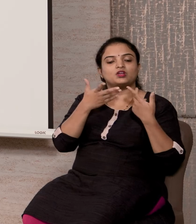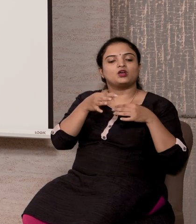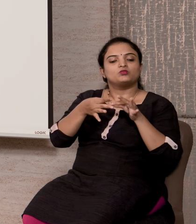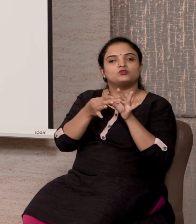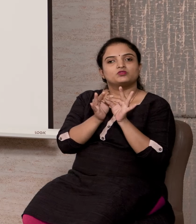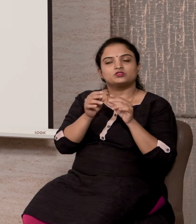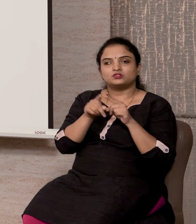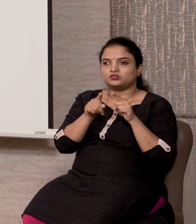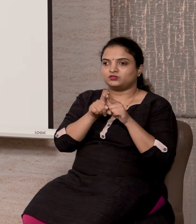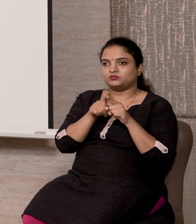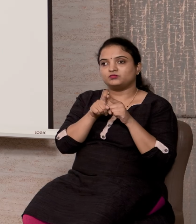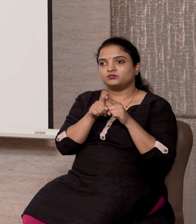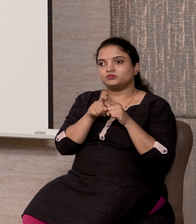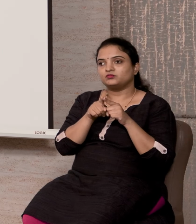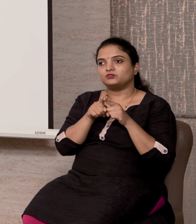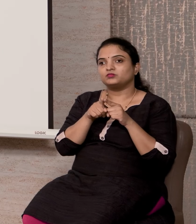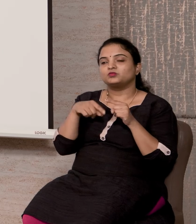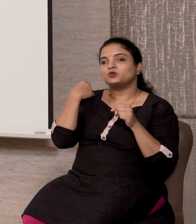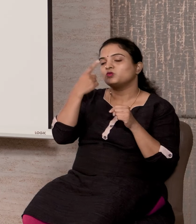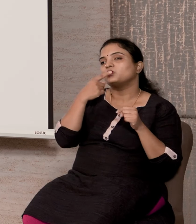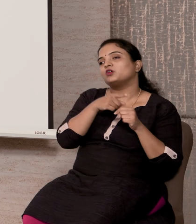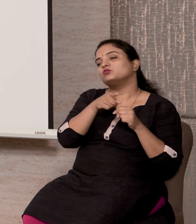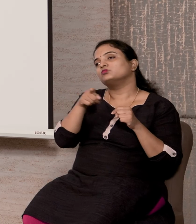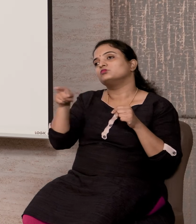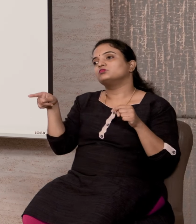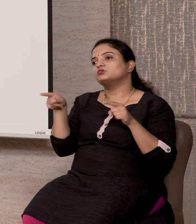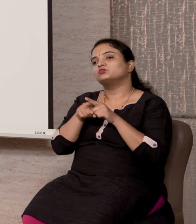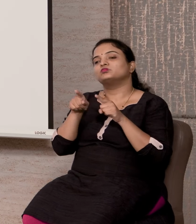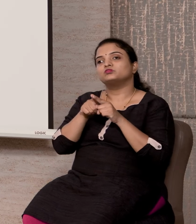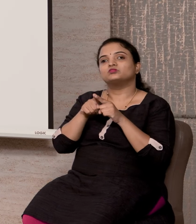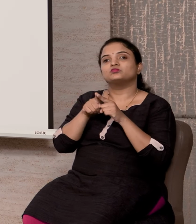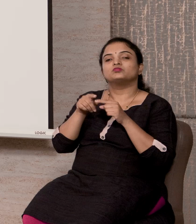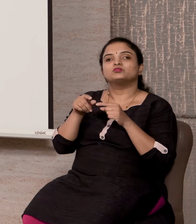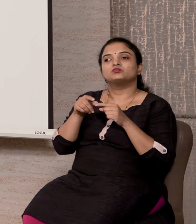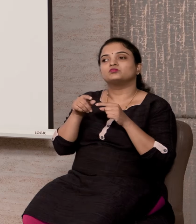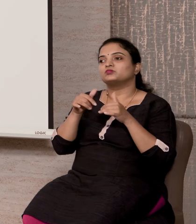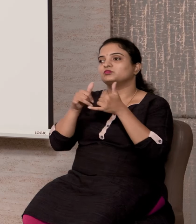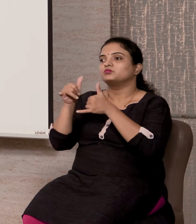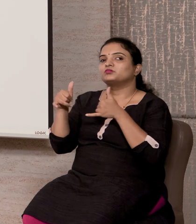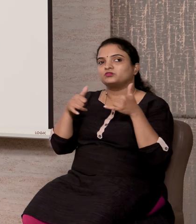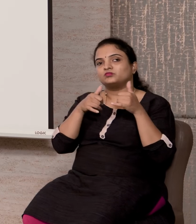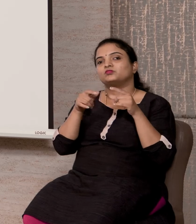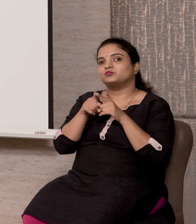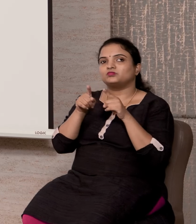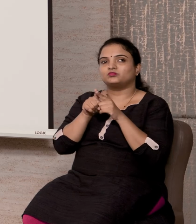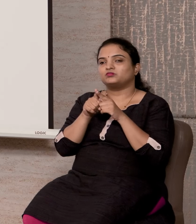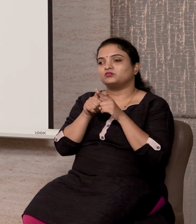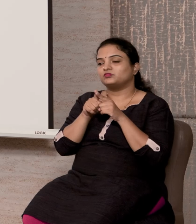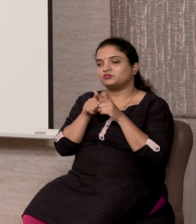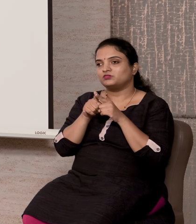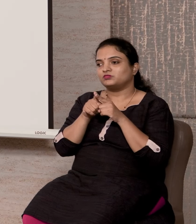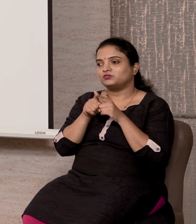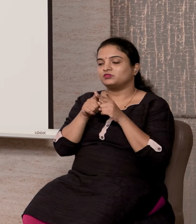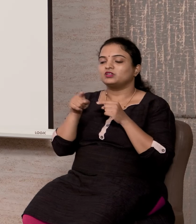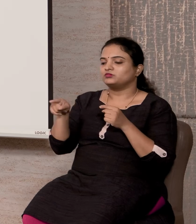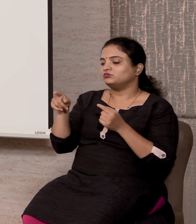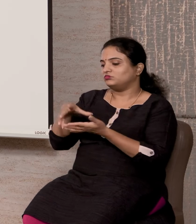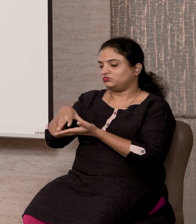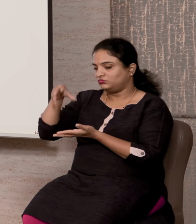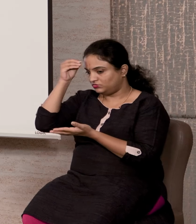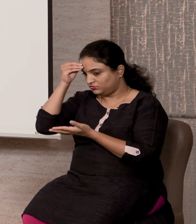and so on. So if someone who goes through all the series of games, right? At the first, they get sensitized, they're more aware. Then they actually learn